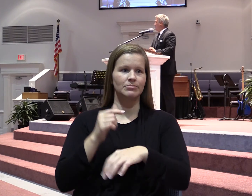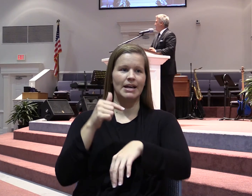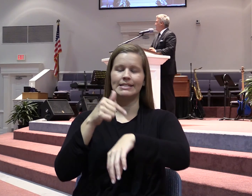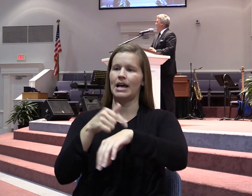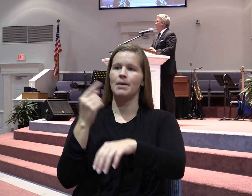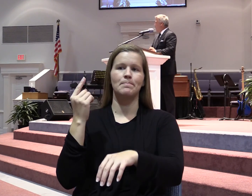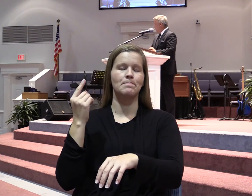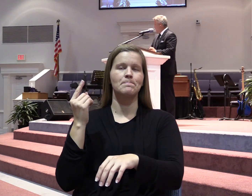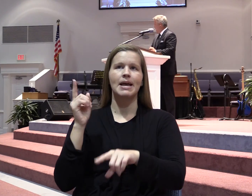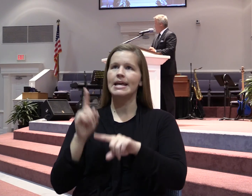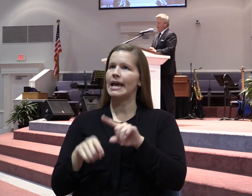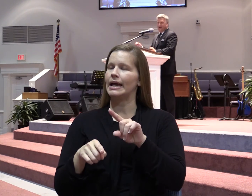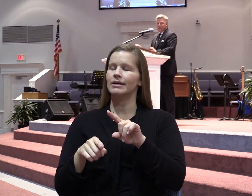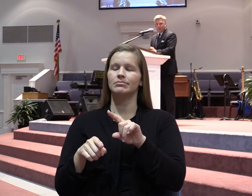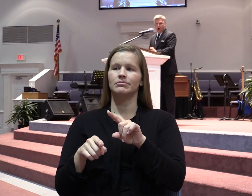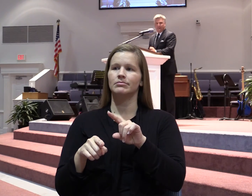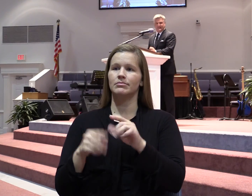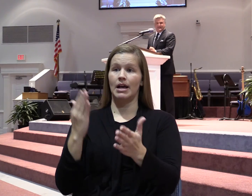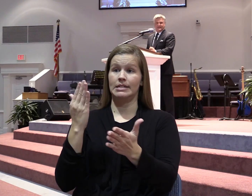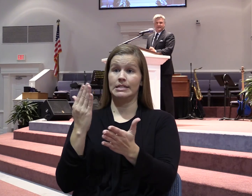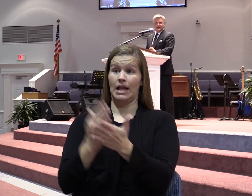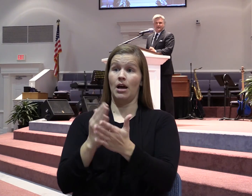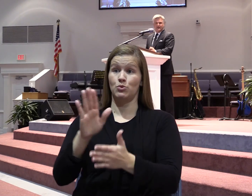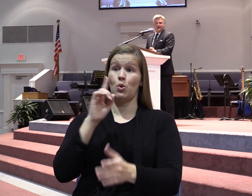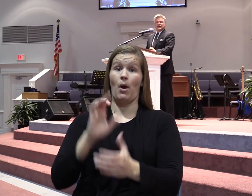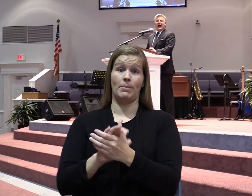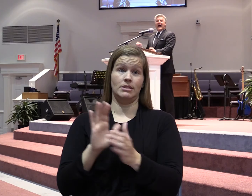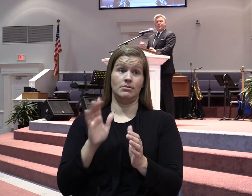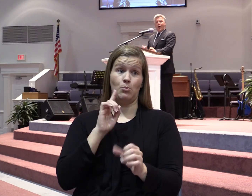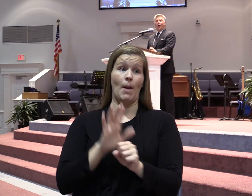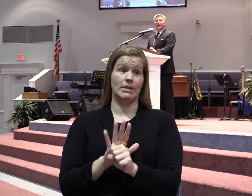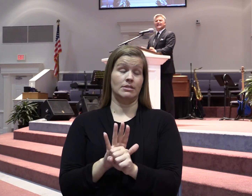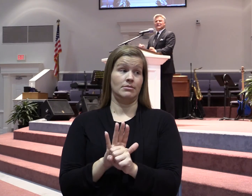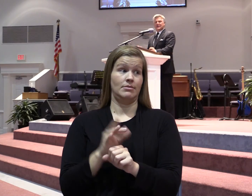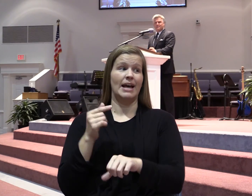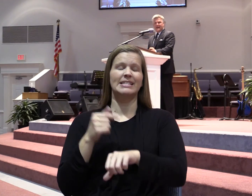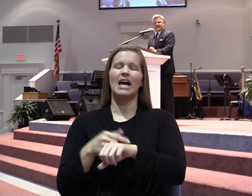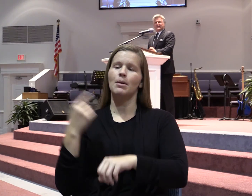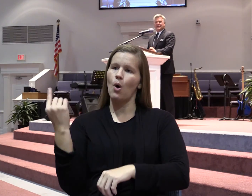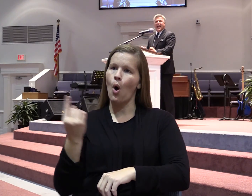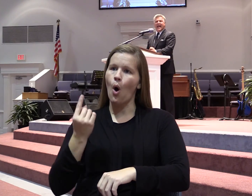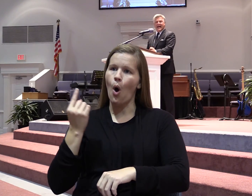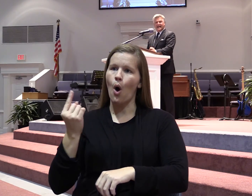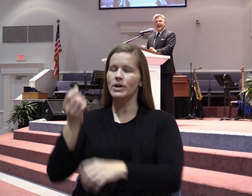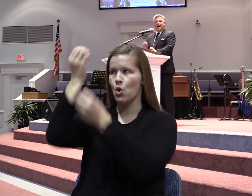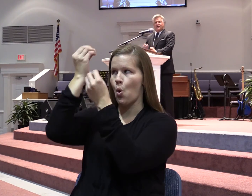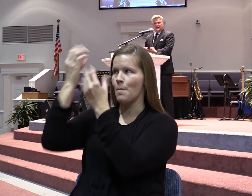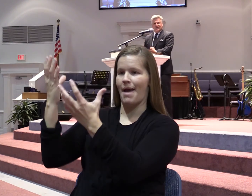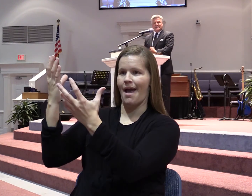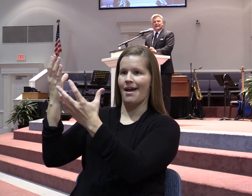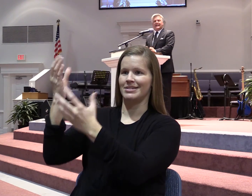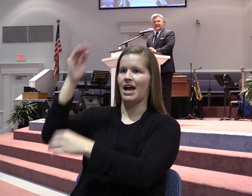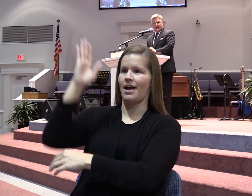cannot and will not prohibit your promises. Time always submits to the hand of